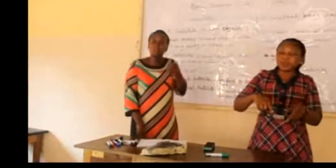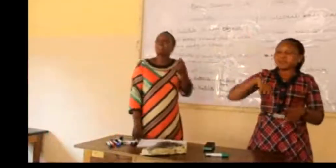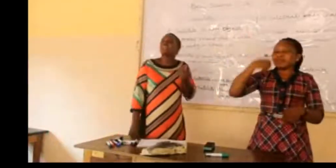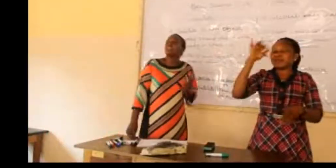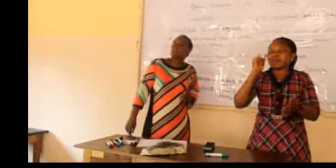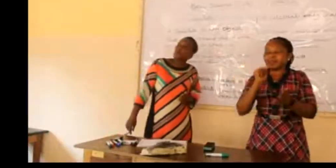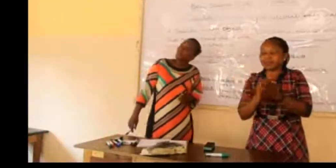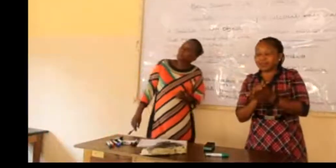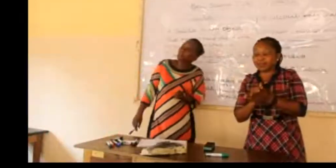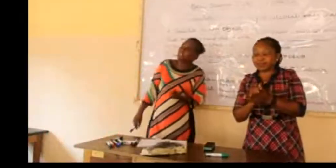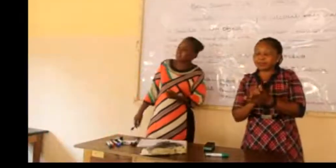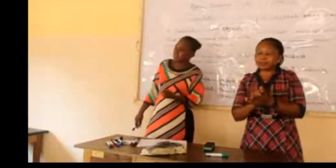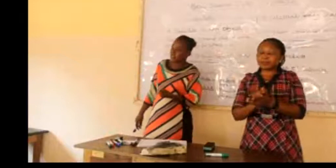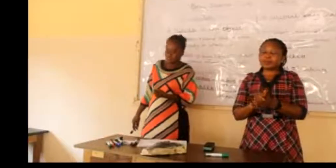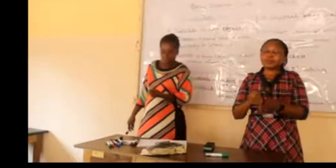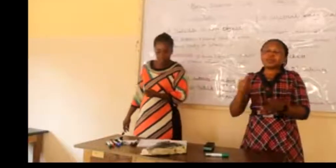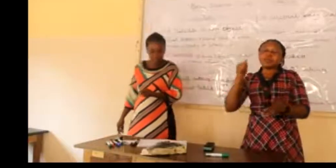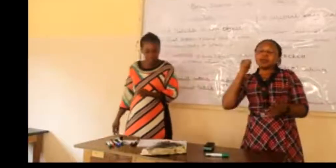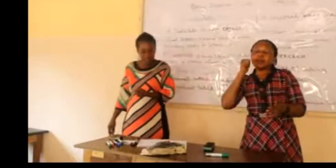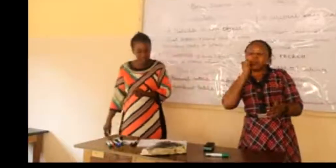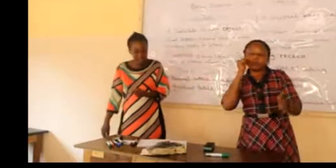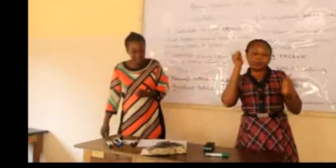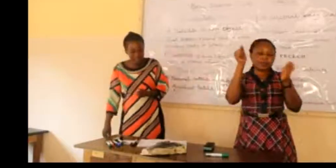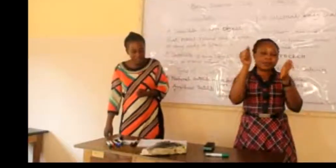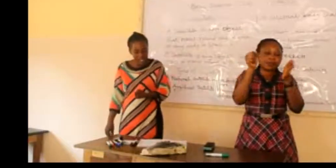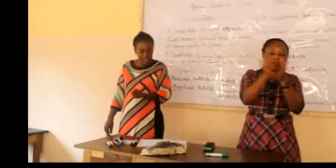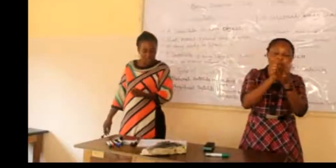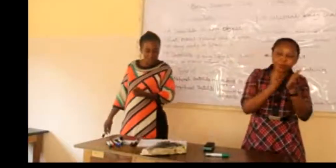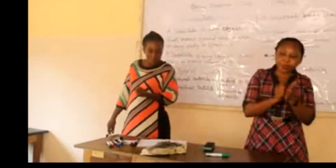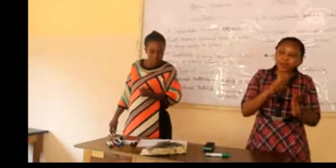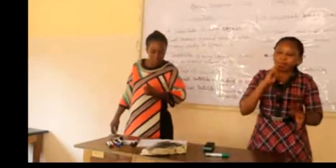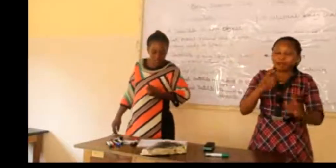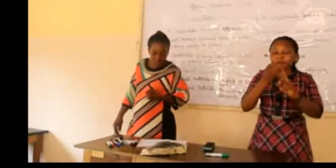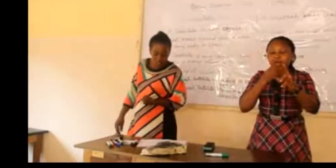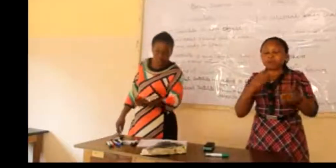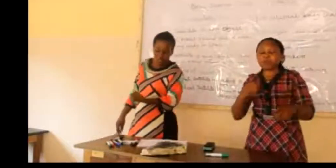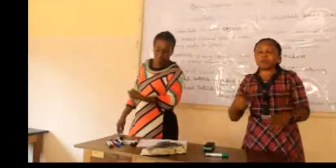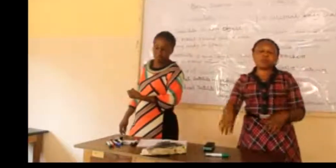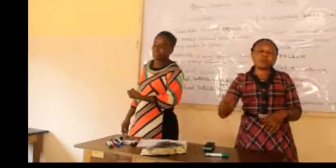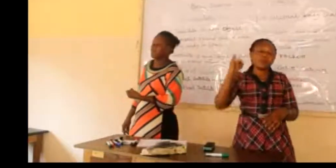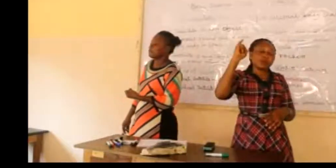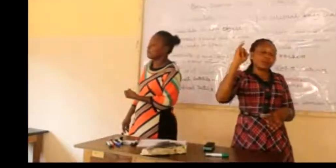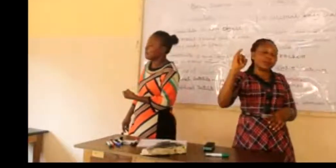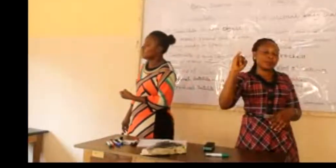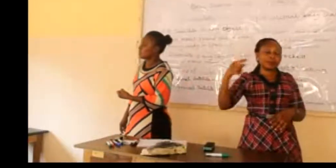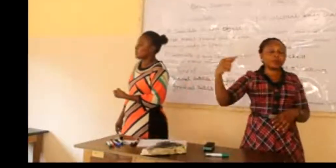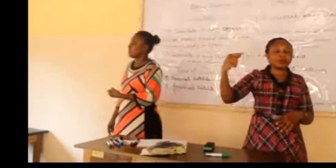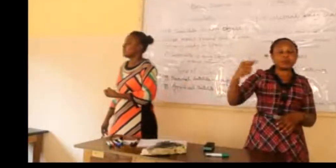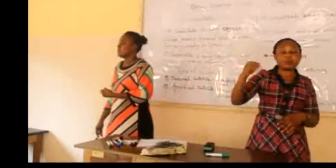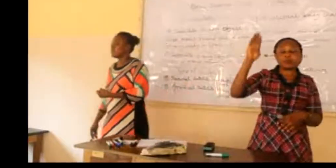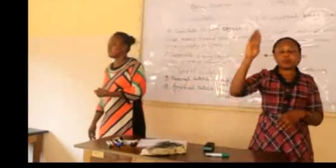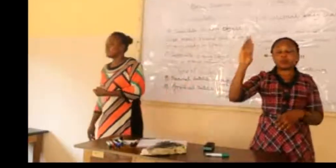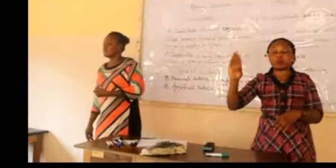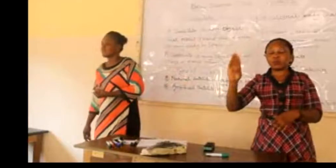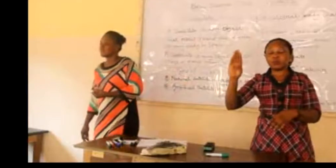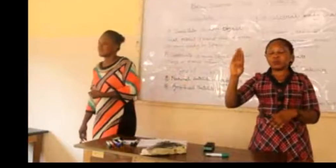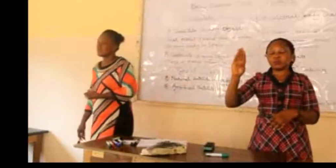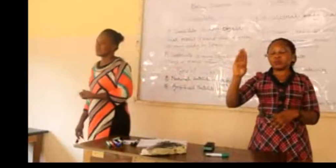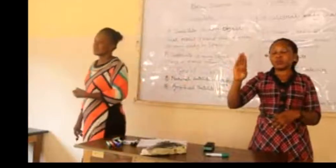are evidences to prove this based on what? Geography information.